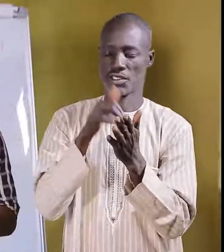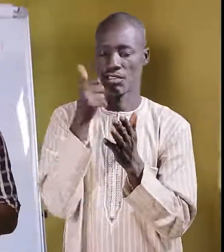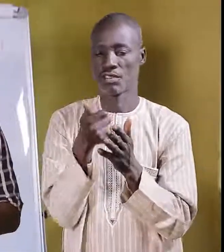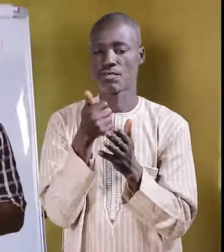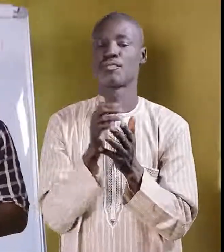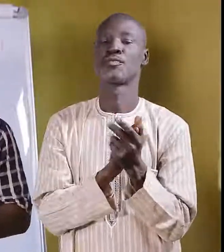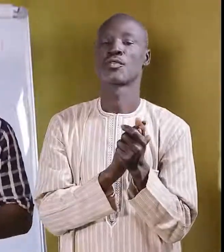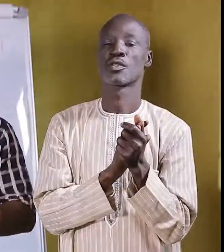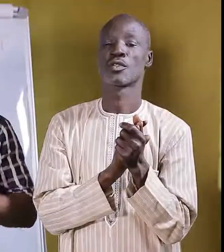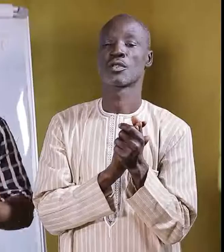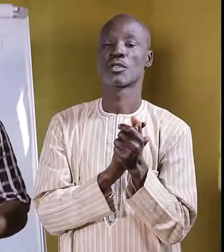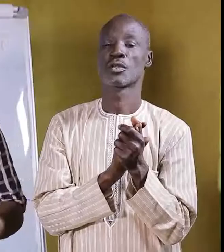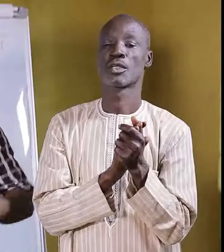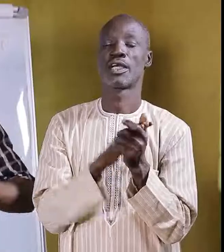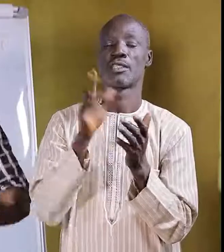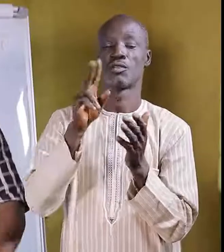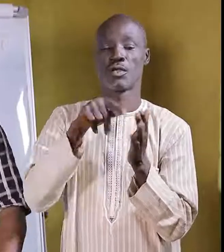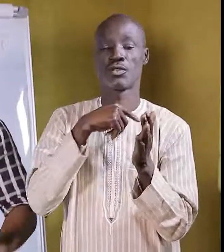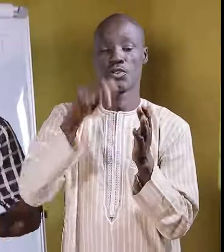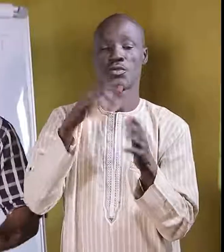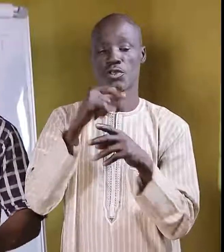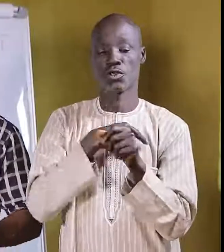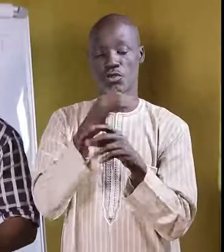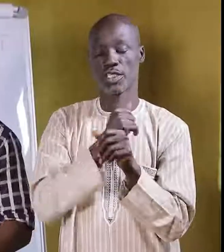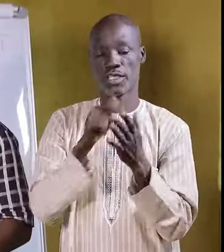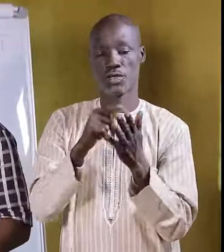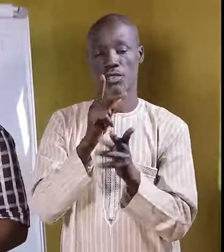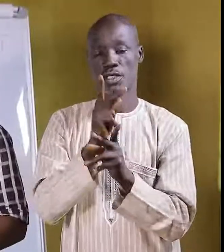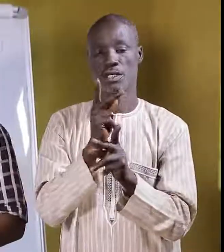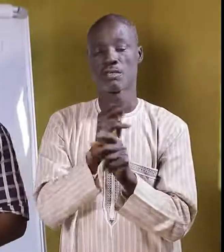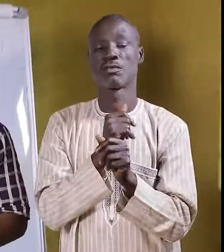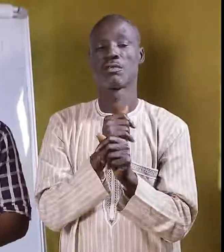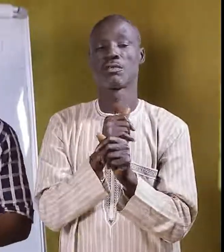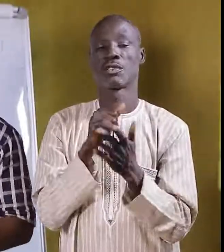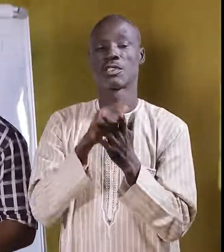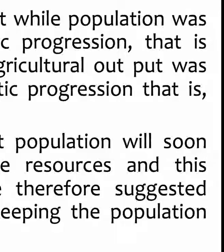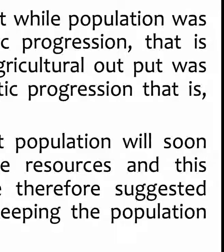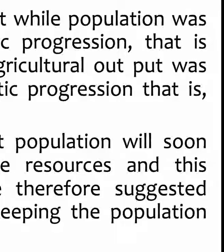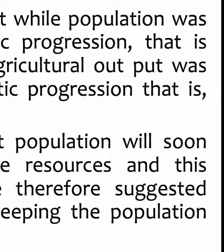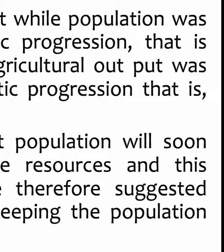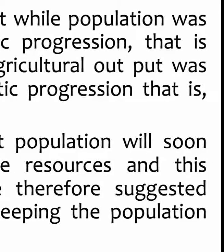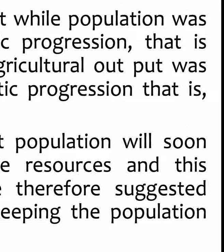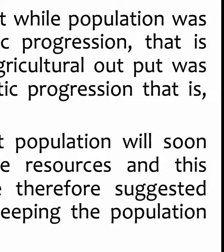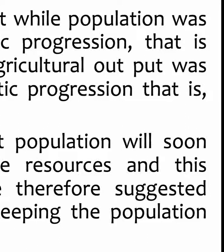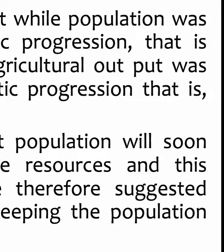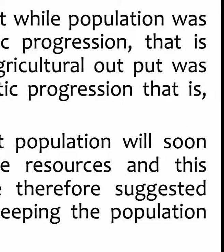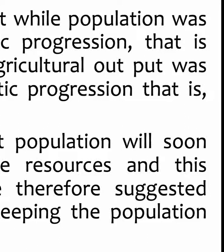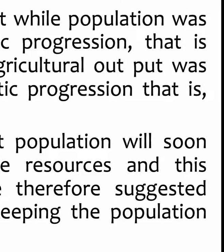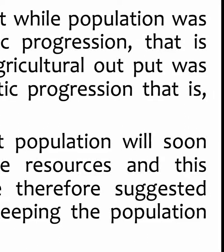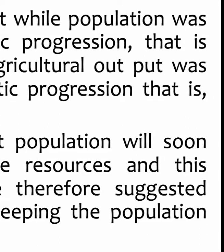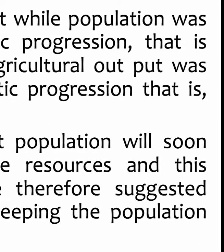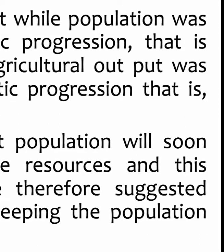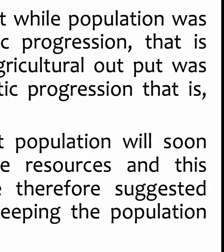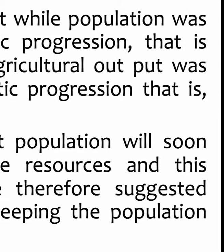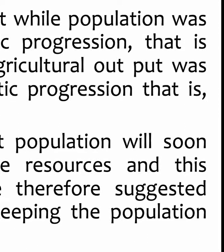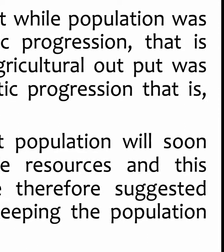the means of sustaining the population is growing in arithmetic progression, you see that this means that population will